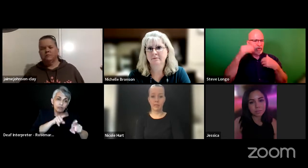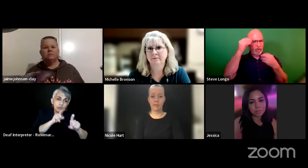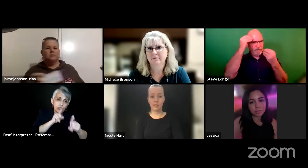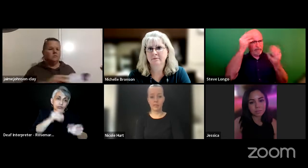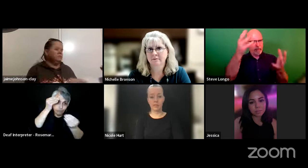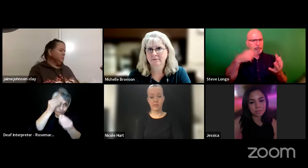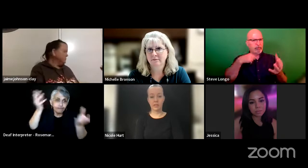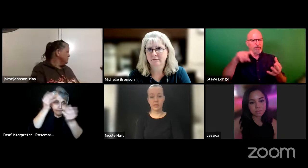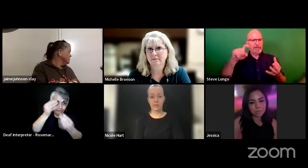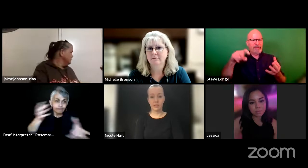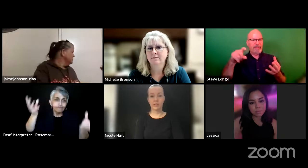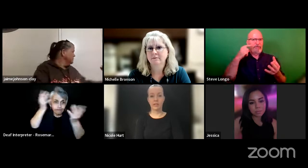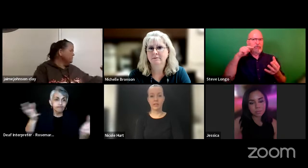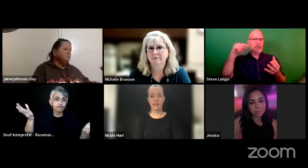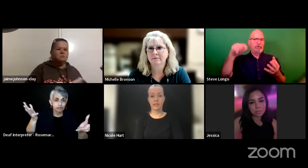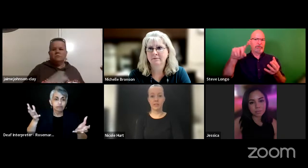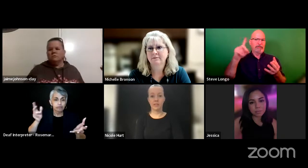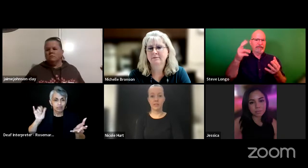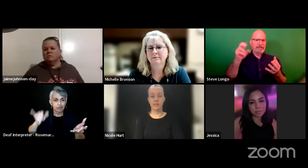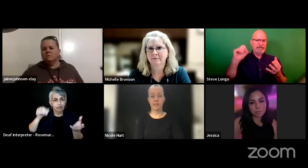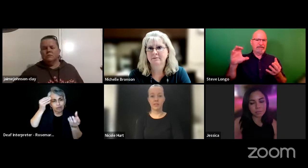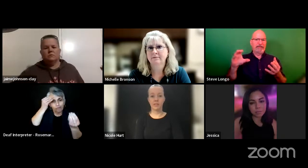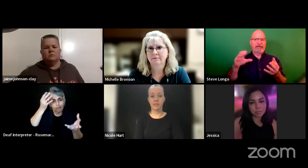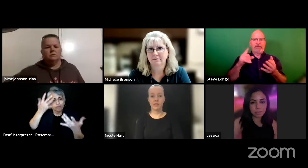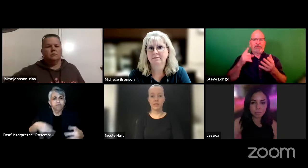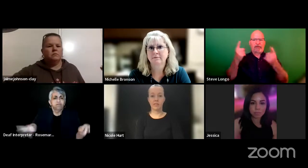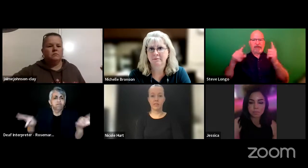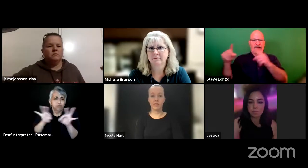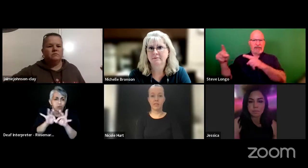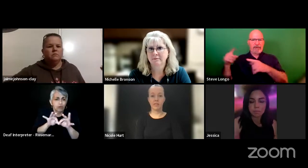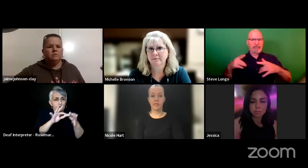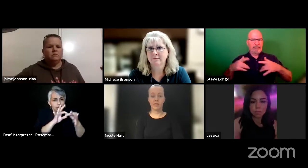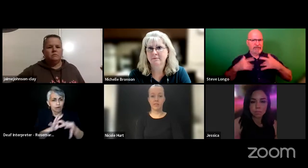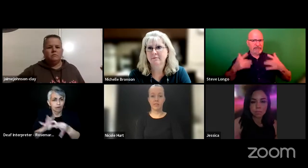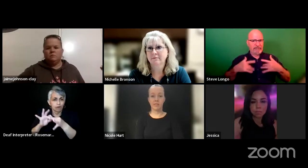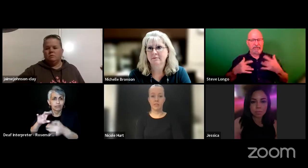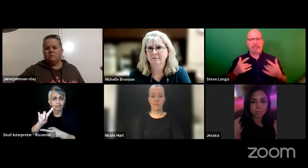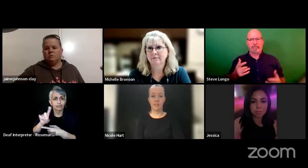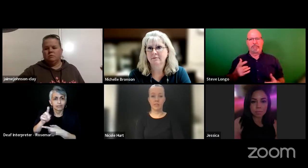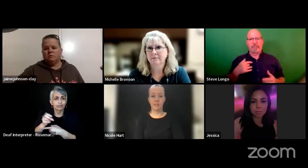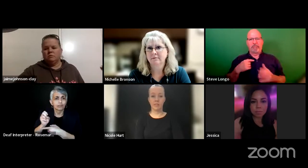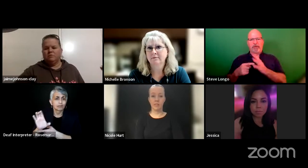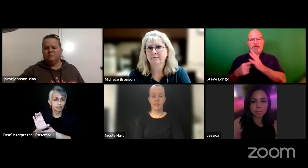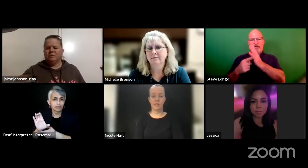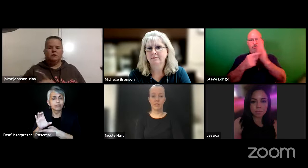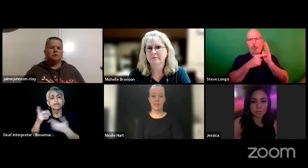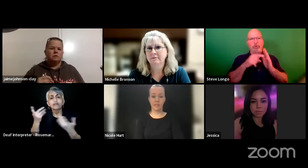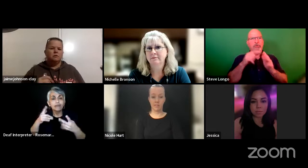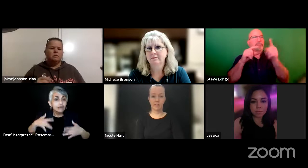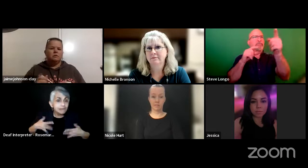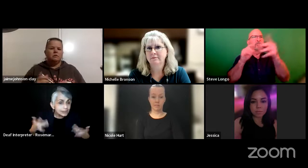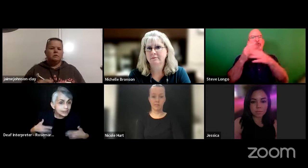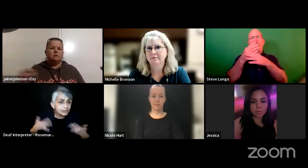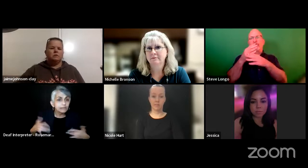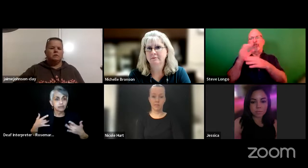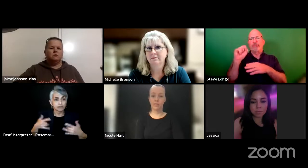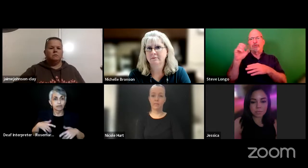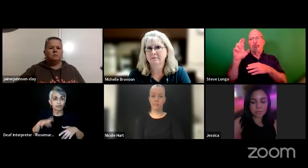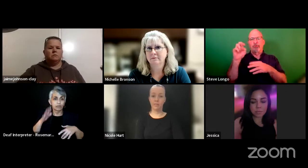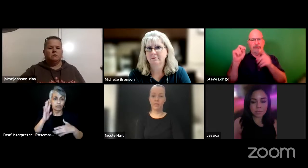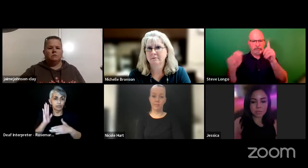We have some reports we want to make sure that we cover. There's a lot of information to stay abreast with in